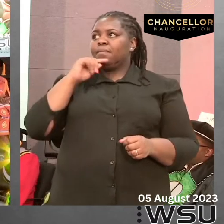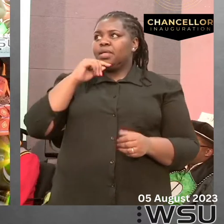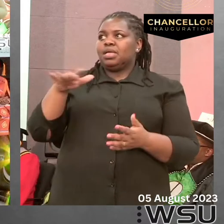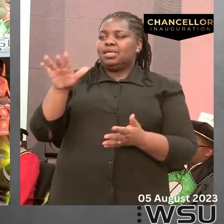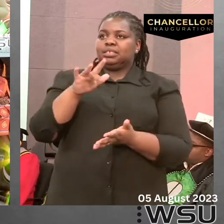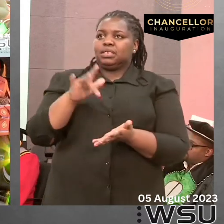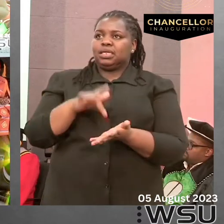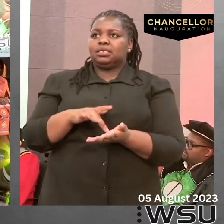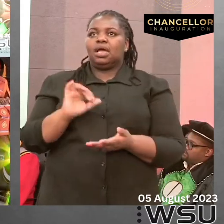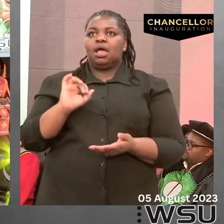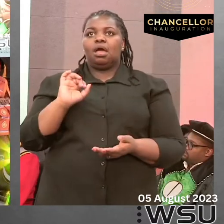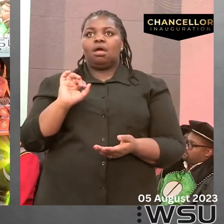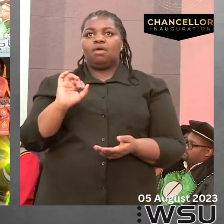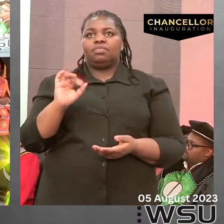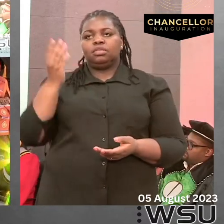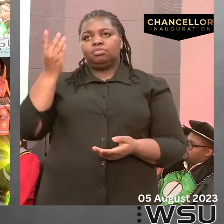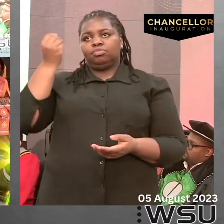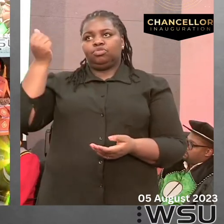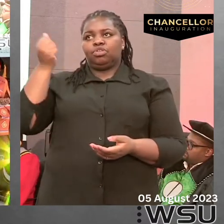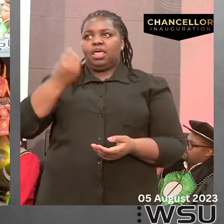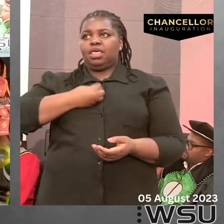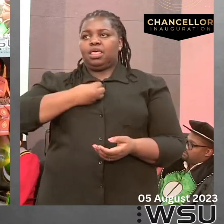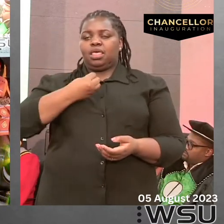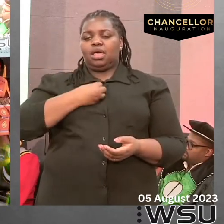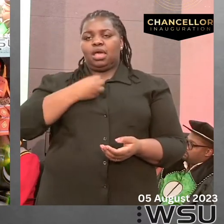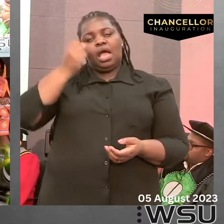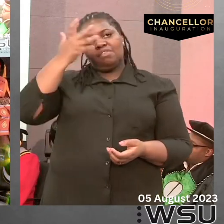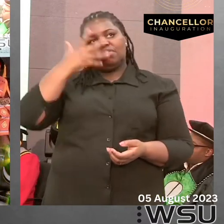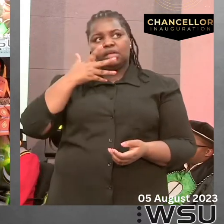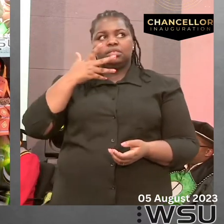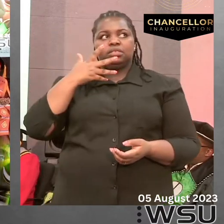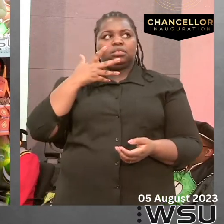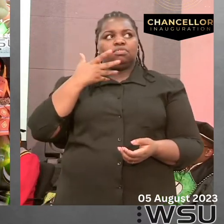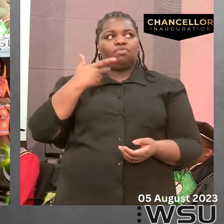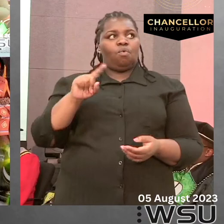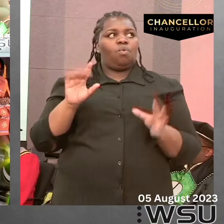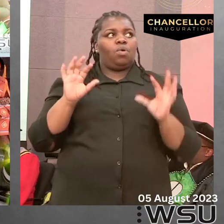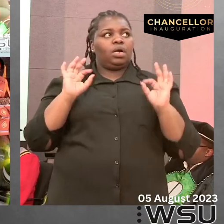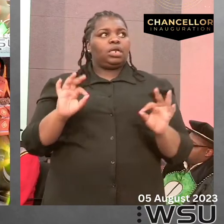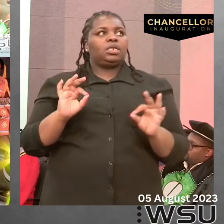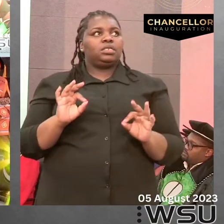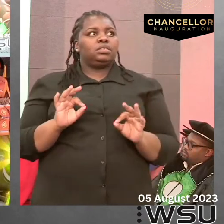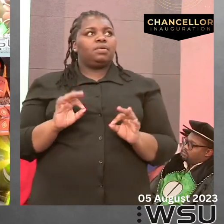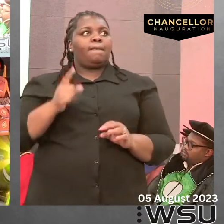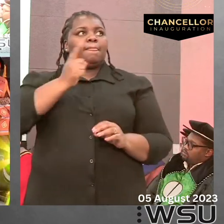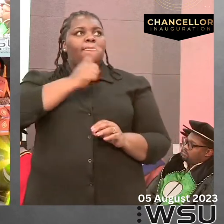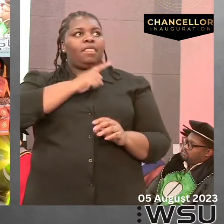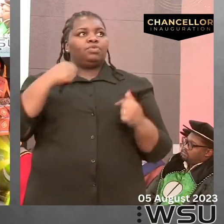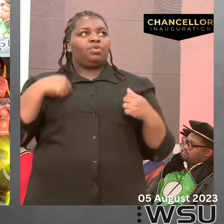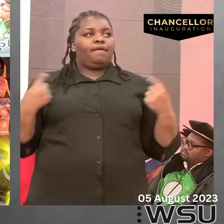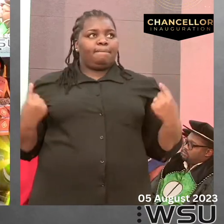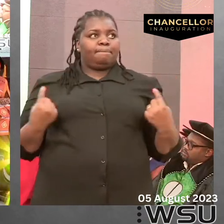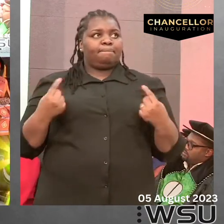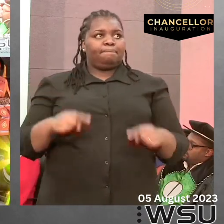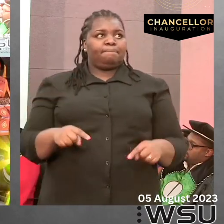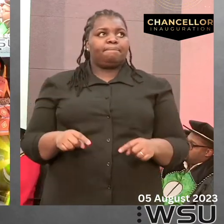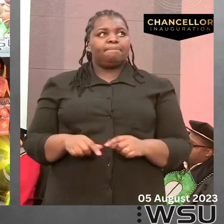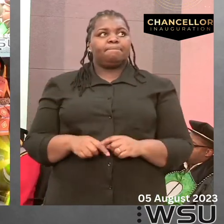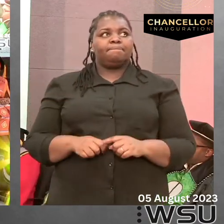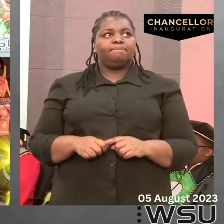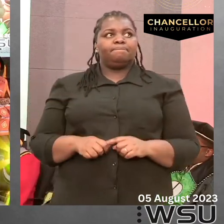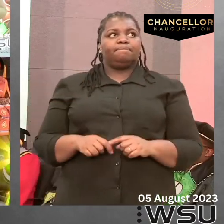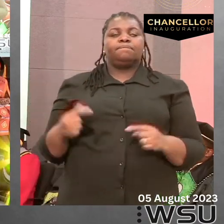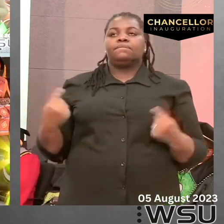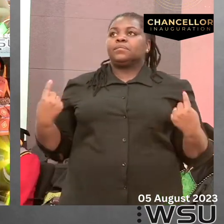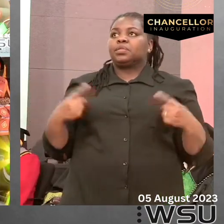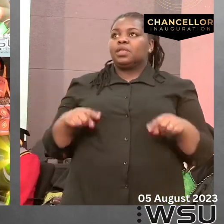of inspiration to young Africans who aspire for greatness. That's the reason I came here. Coming